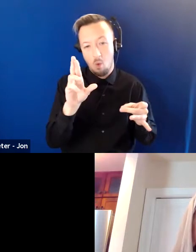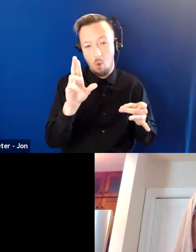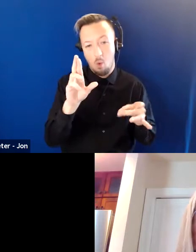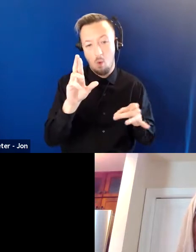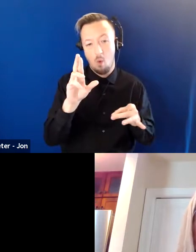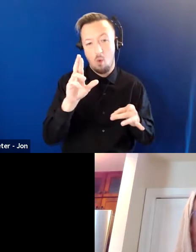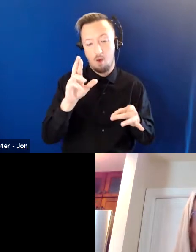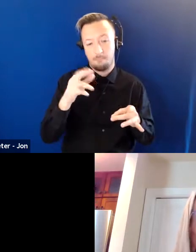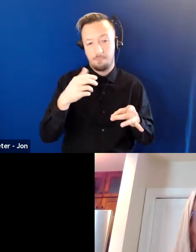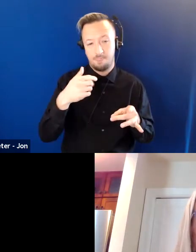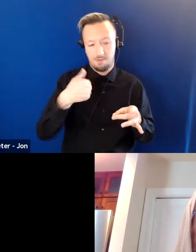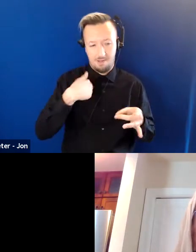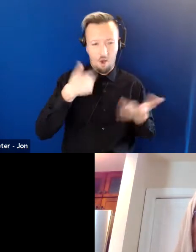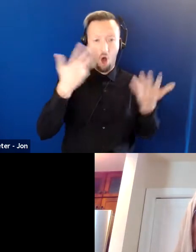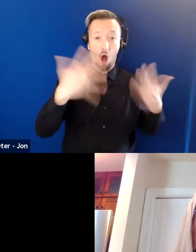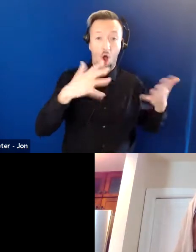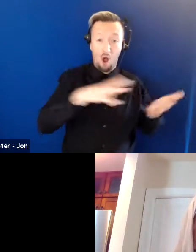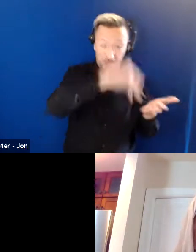my unlearning and learning,